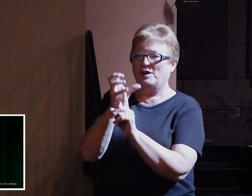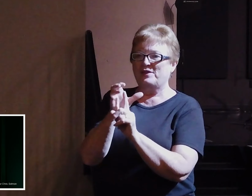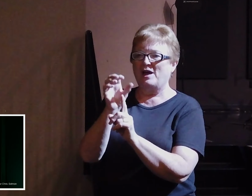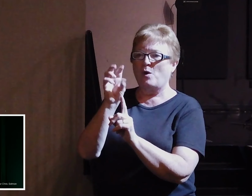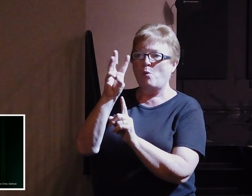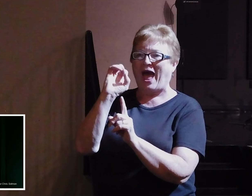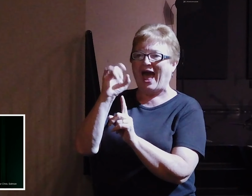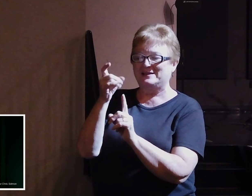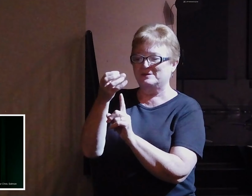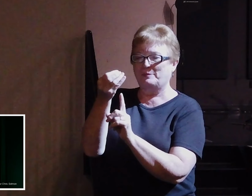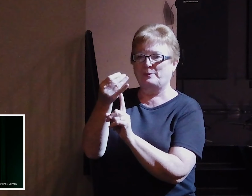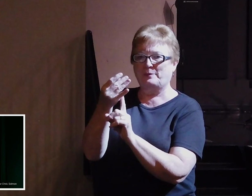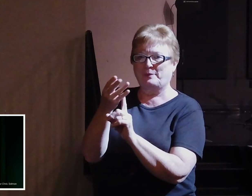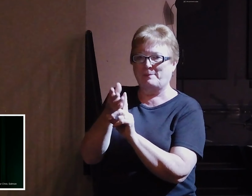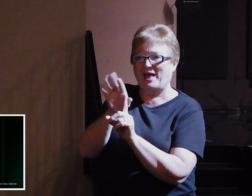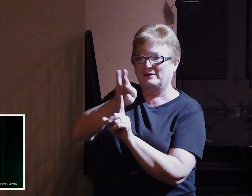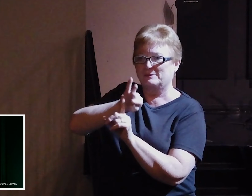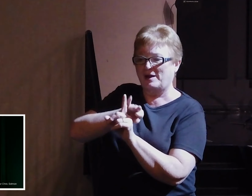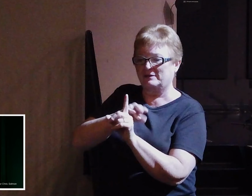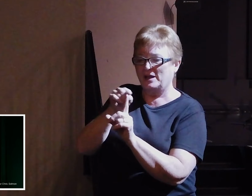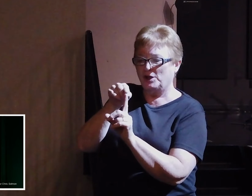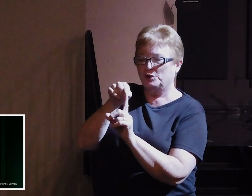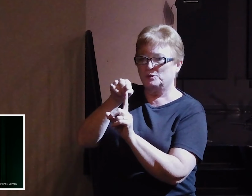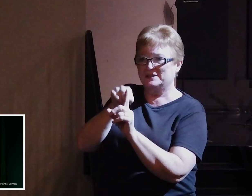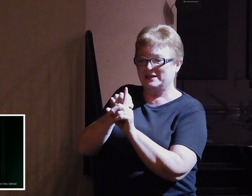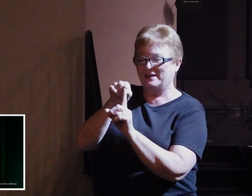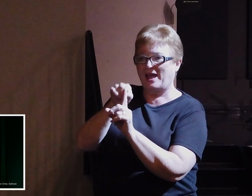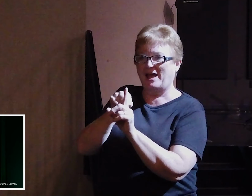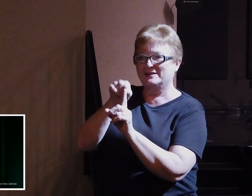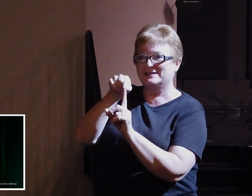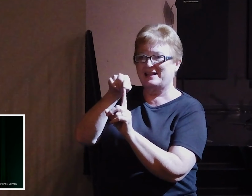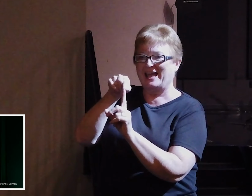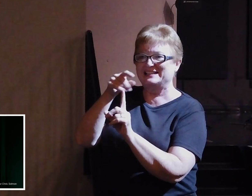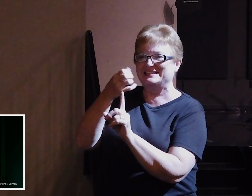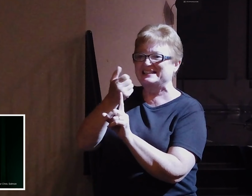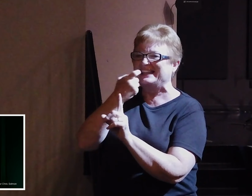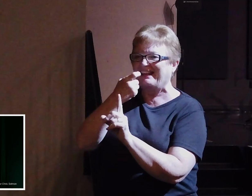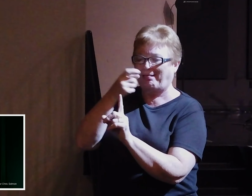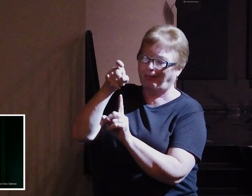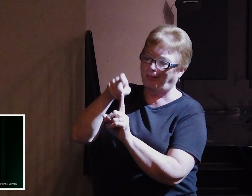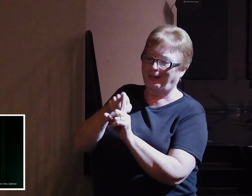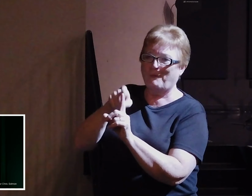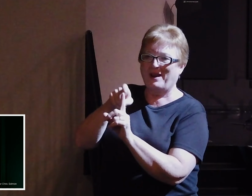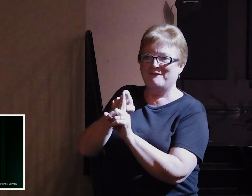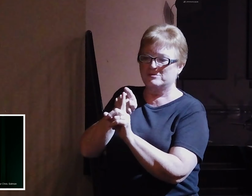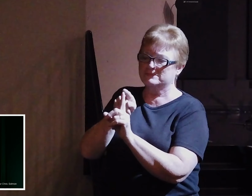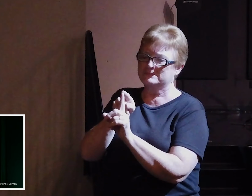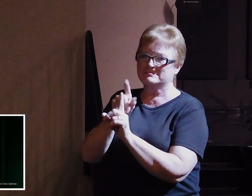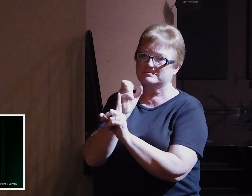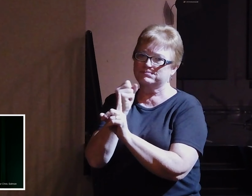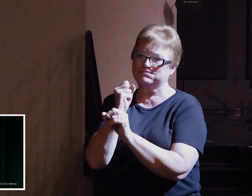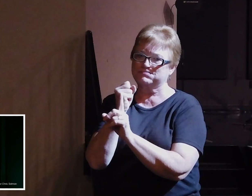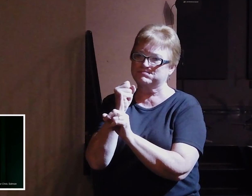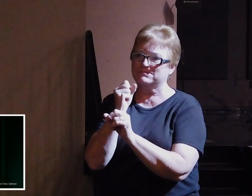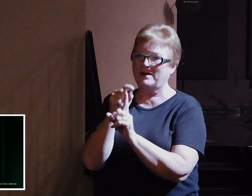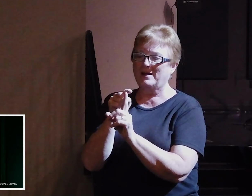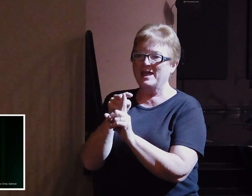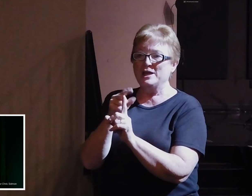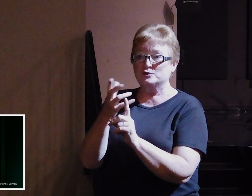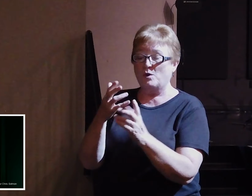wax, it reveals the strength of the steel cable. That's like in our lives, the fiery trials reveal